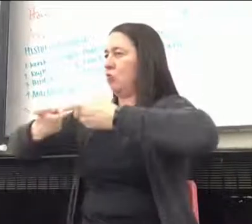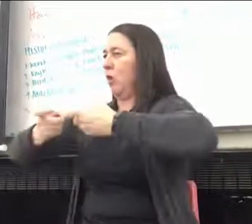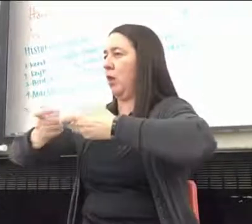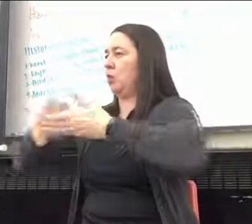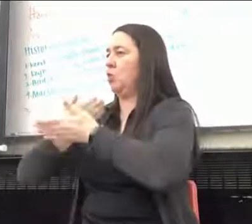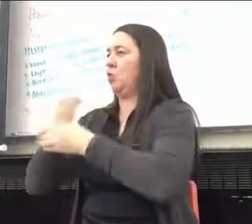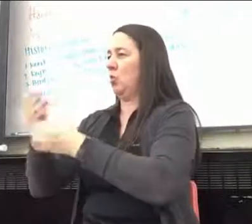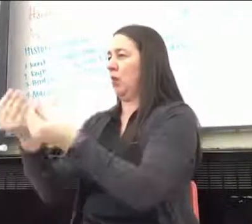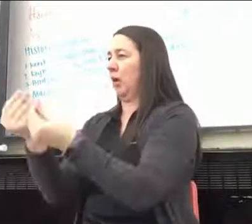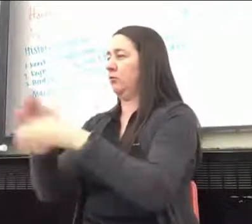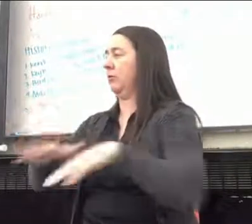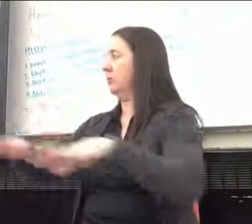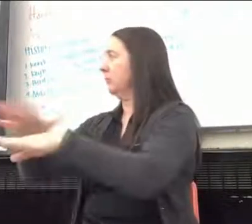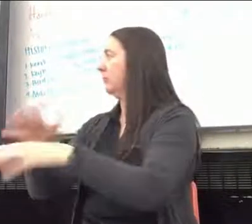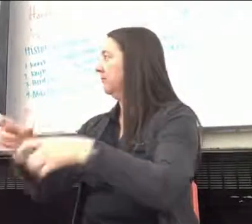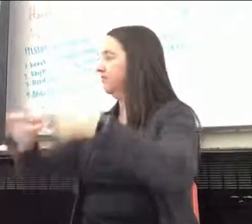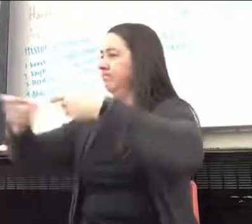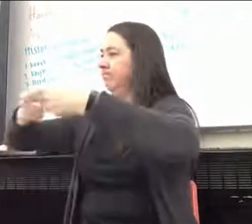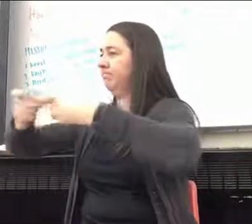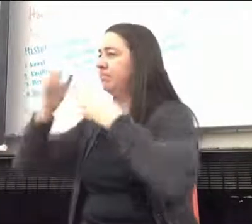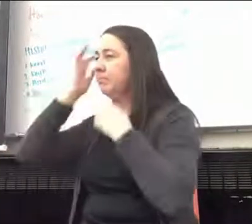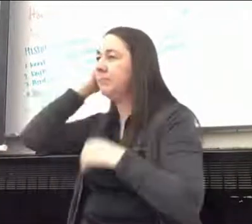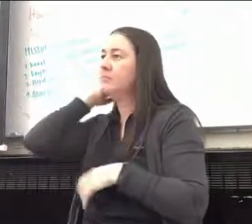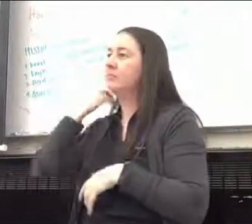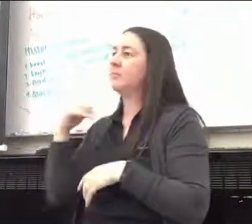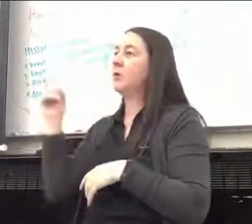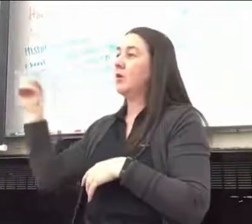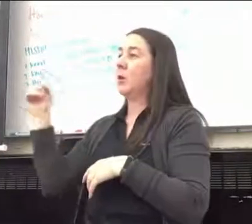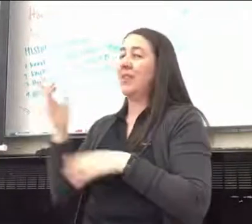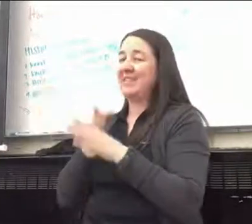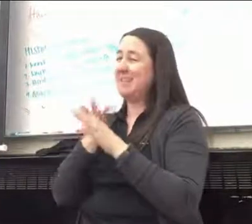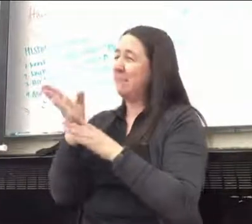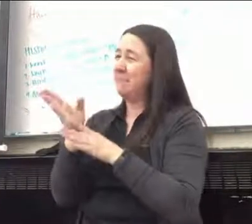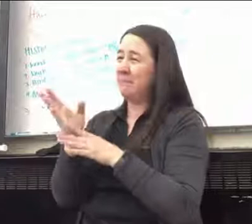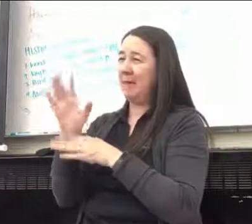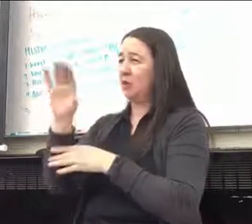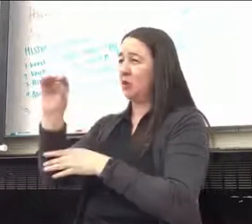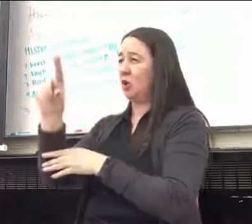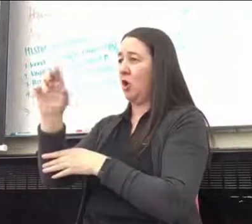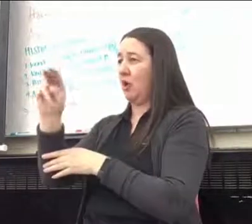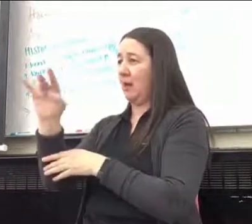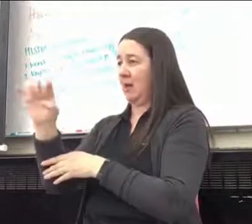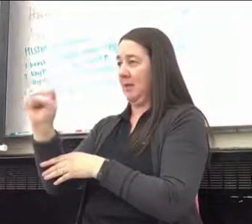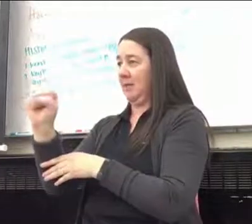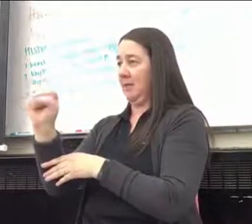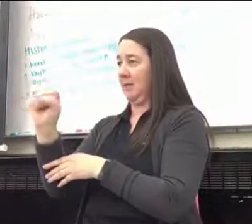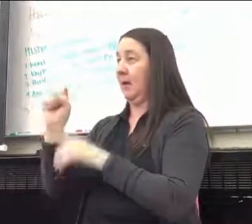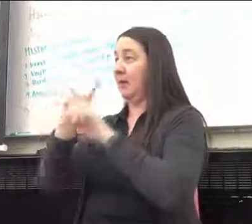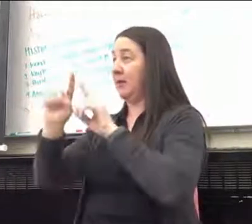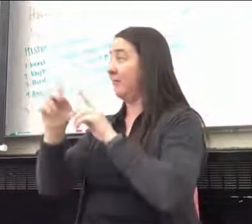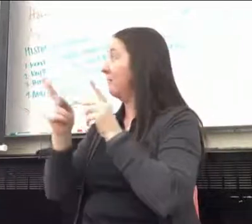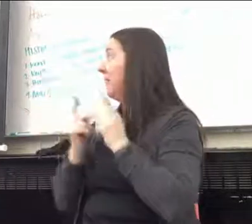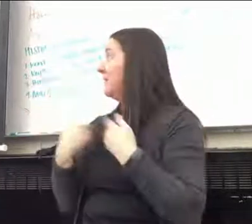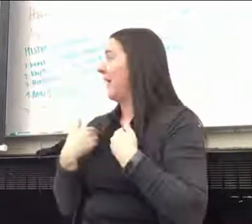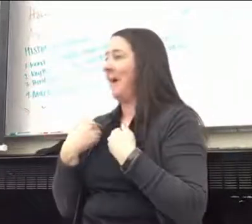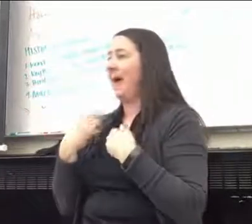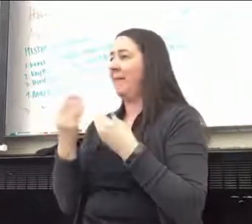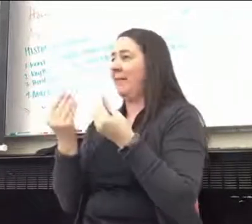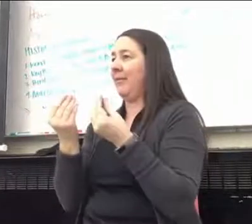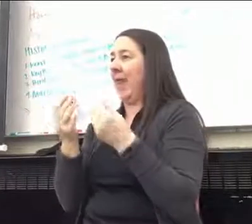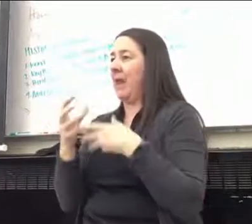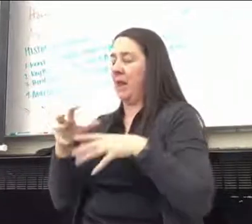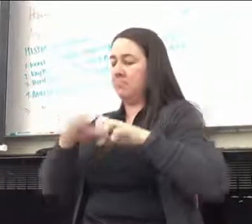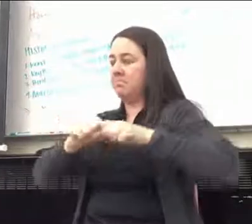this is going to be the major colonies of it, and all these different countries have land grabs. When you have a bunch of people having